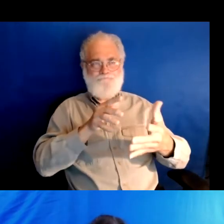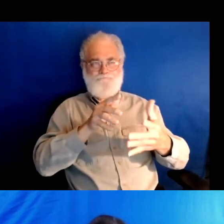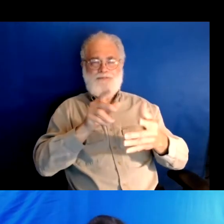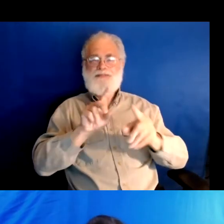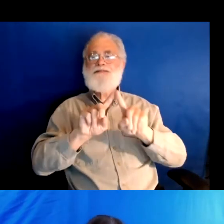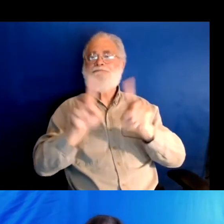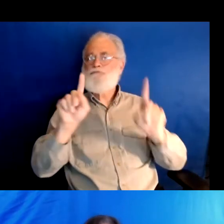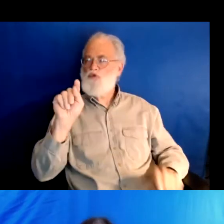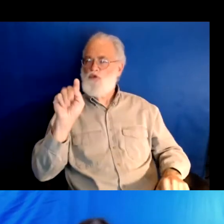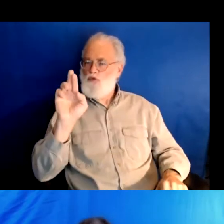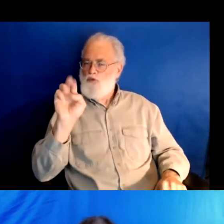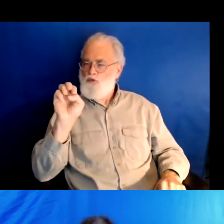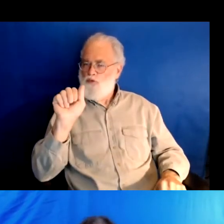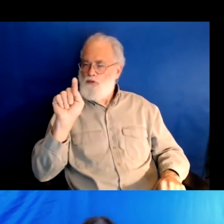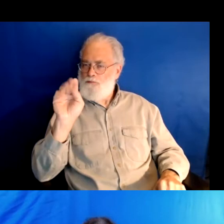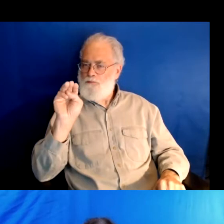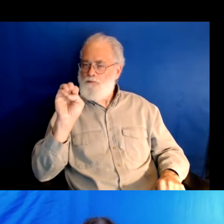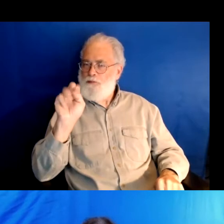We'll have more